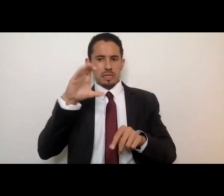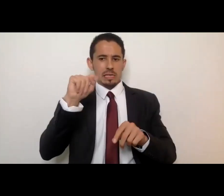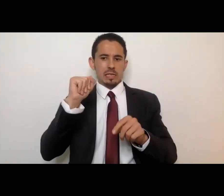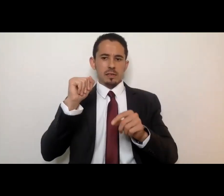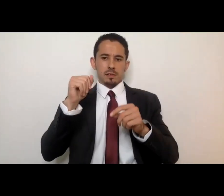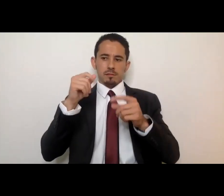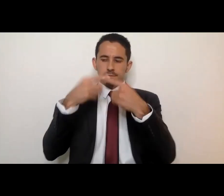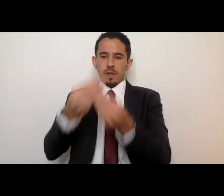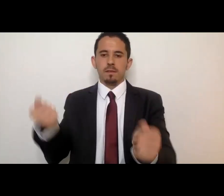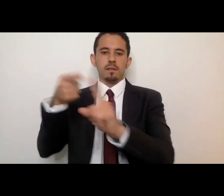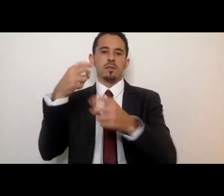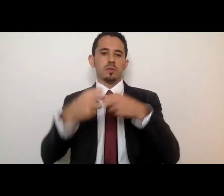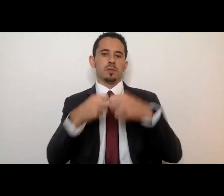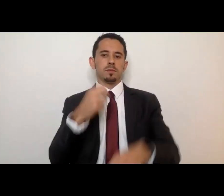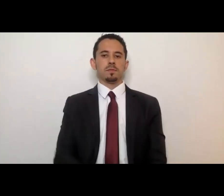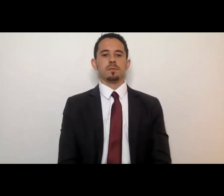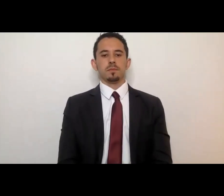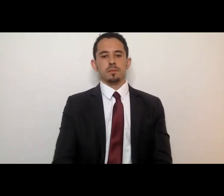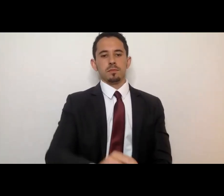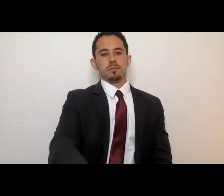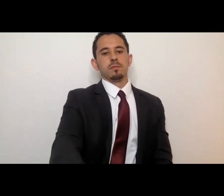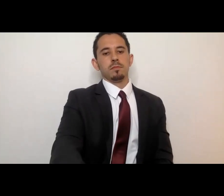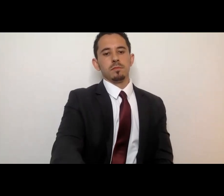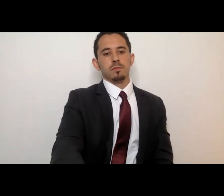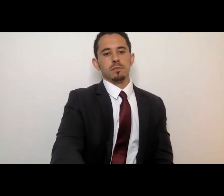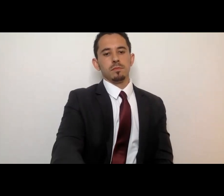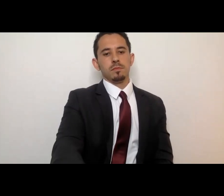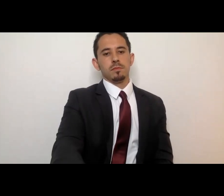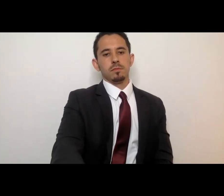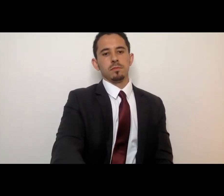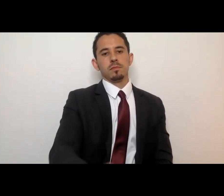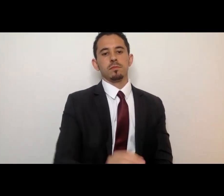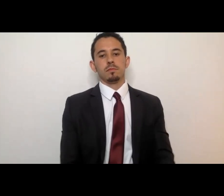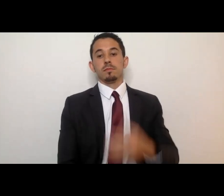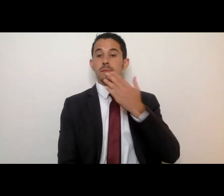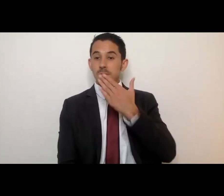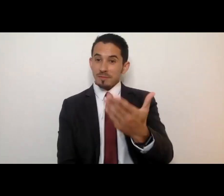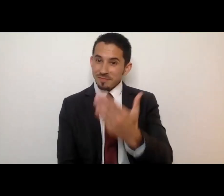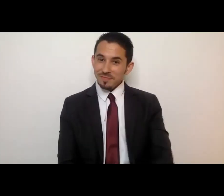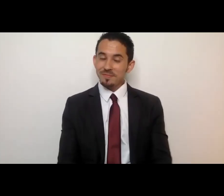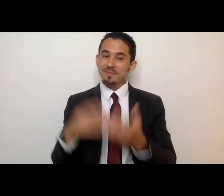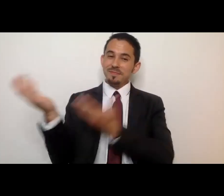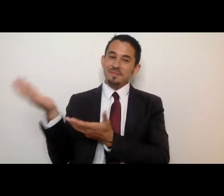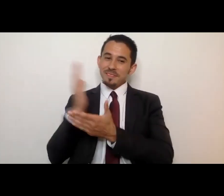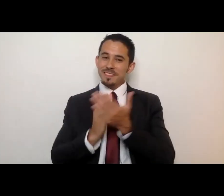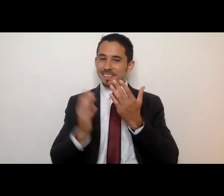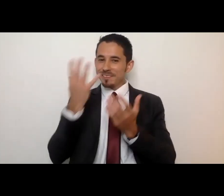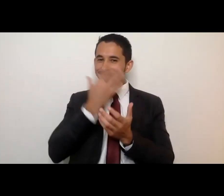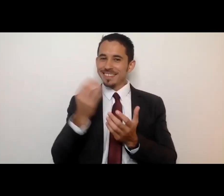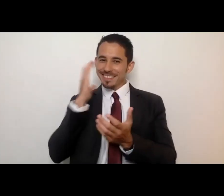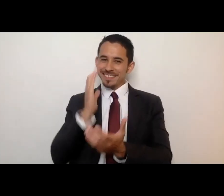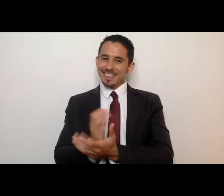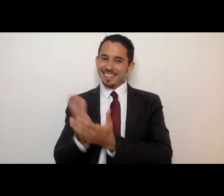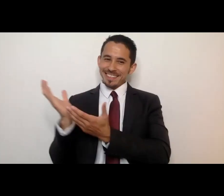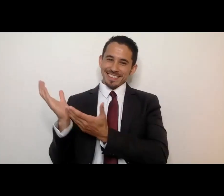there are so many different layers in order to really solve this issue. Thank you everyone